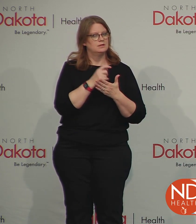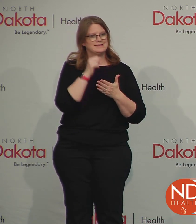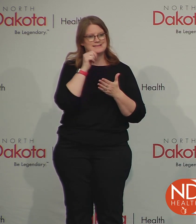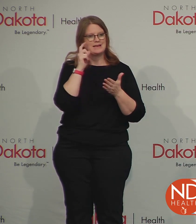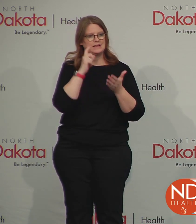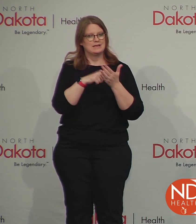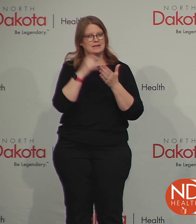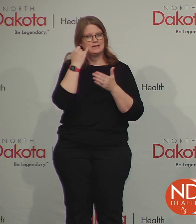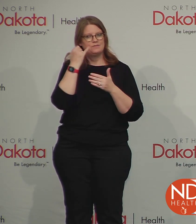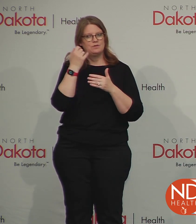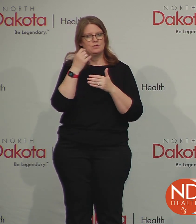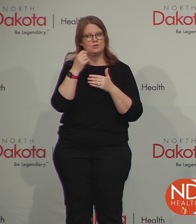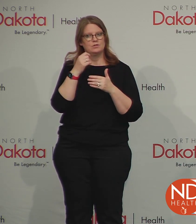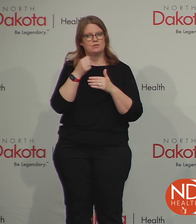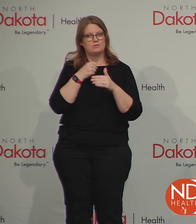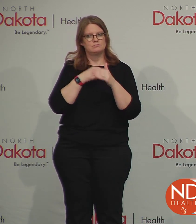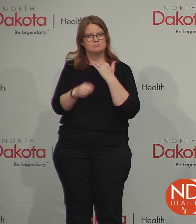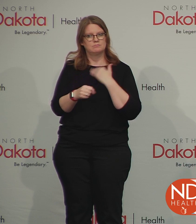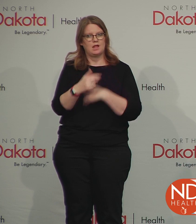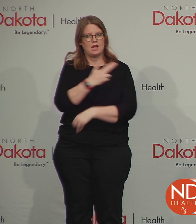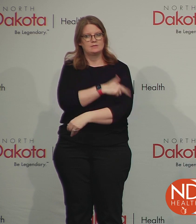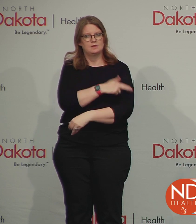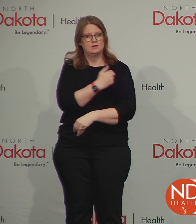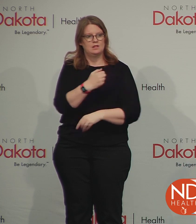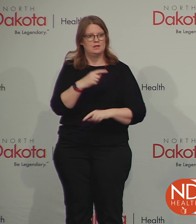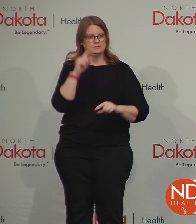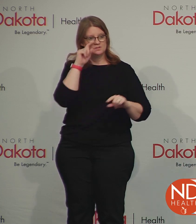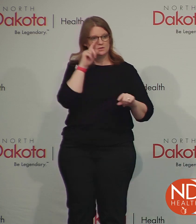So you really want to get these treatments early.